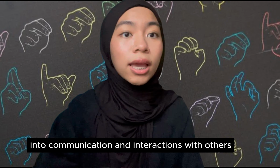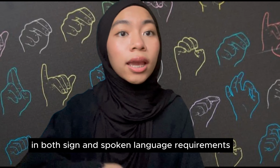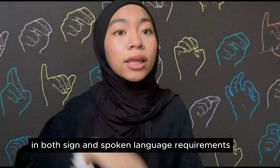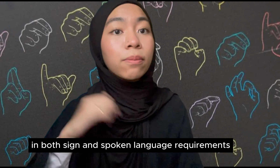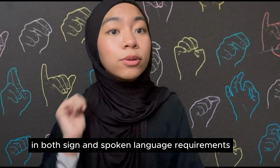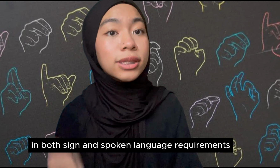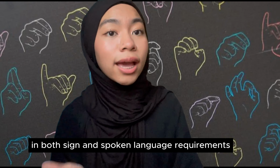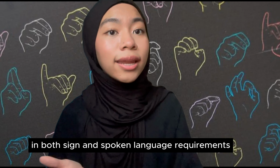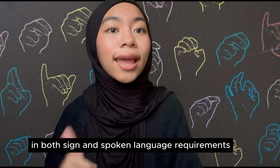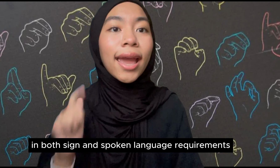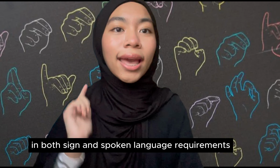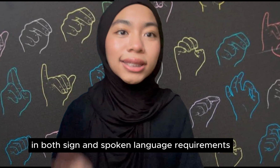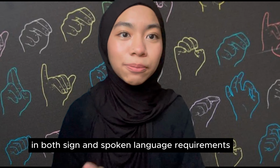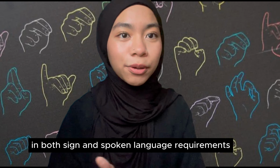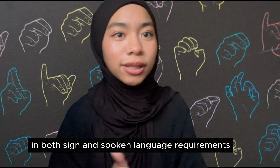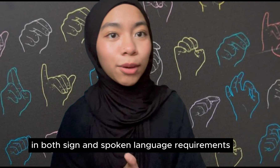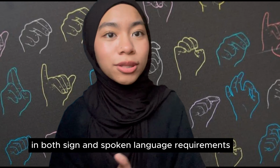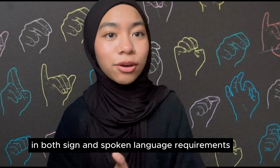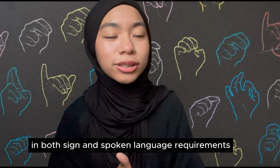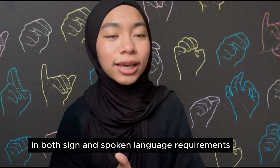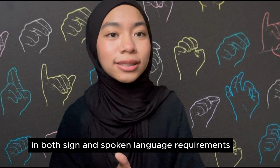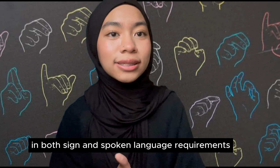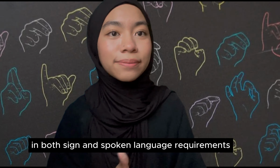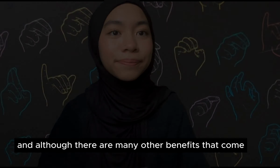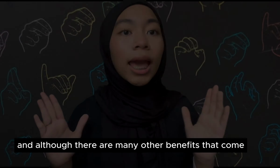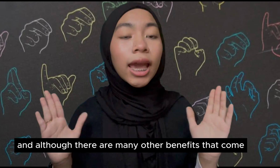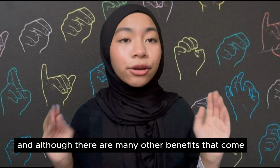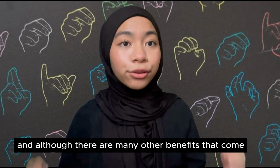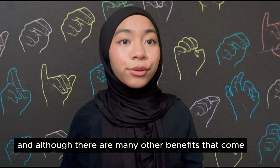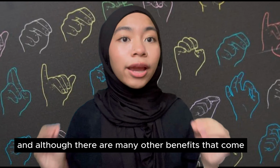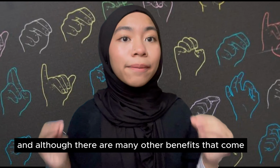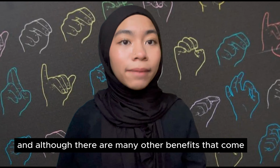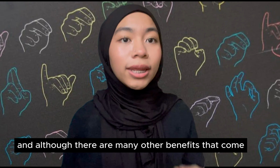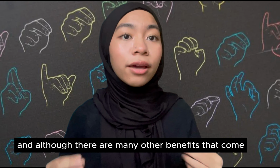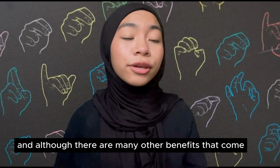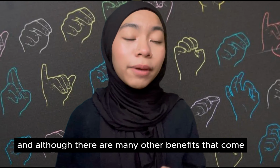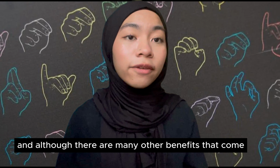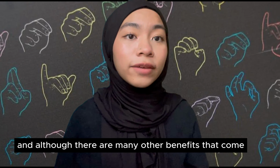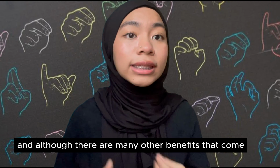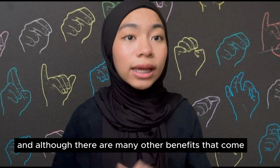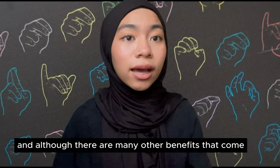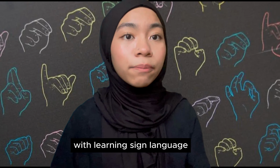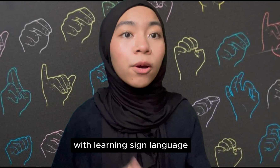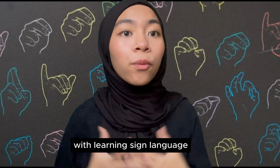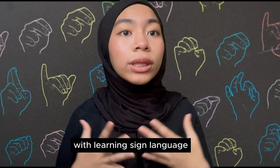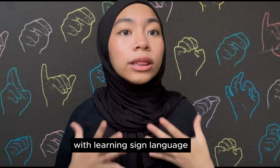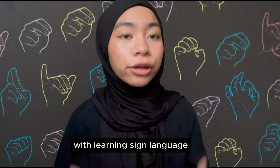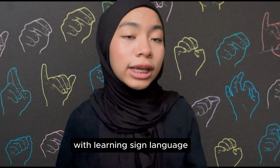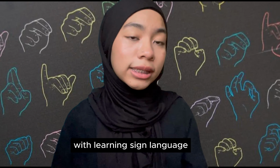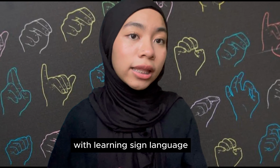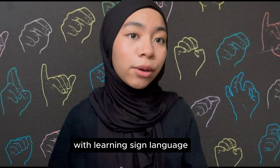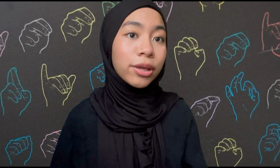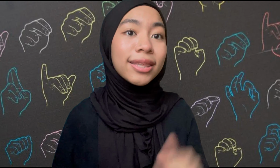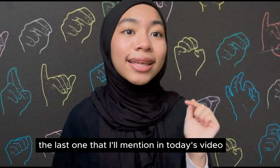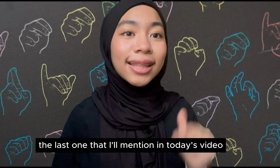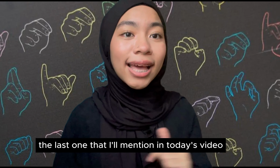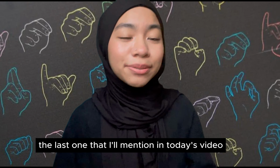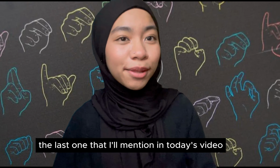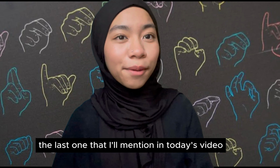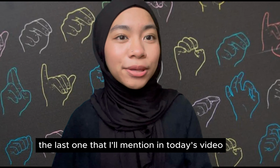in both sign and spoken language contexts. And although there are many other benefits that come with learning sign language, the last one that I'll mention